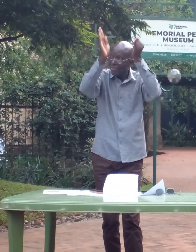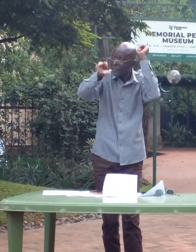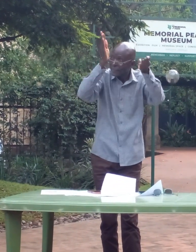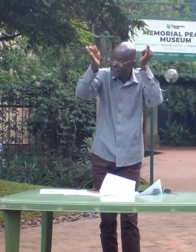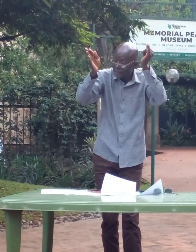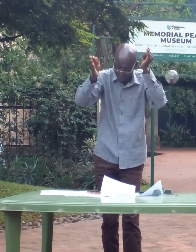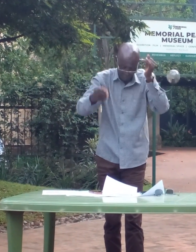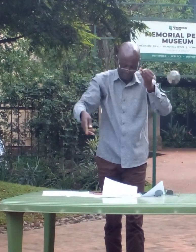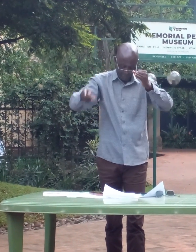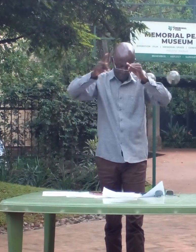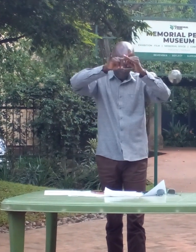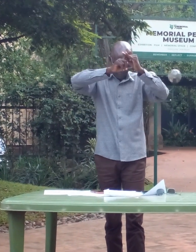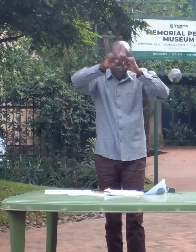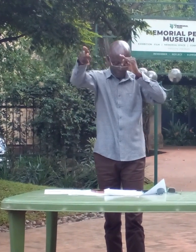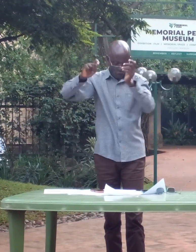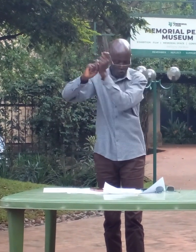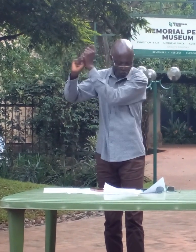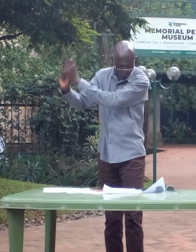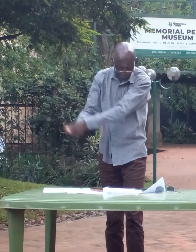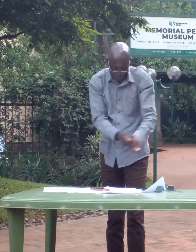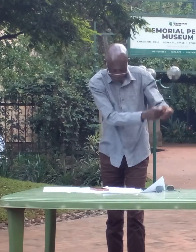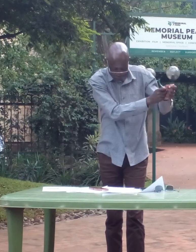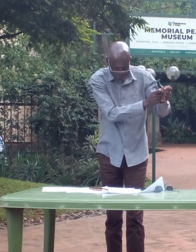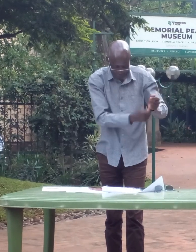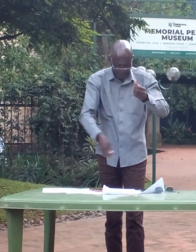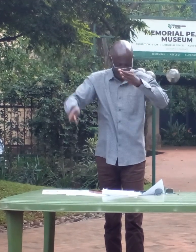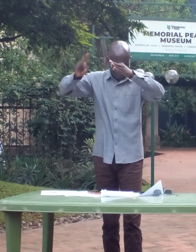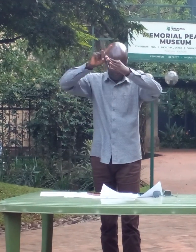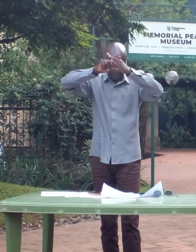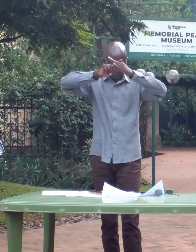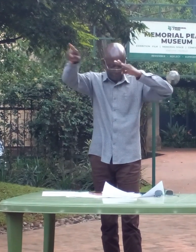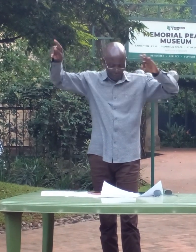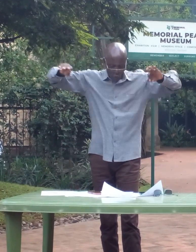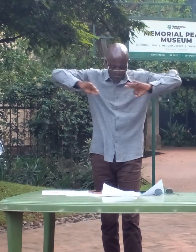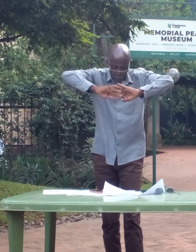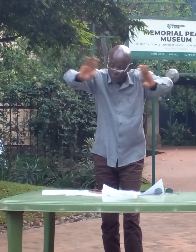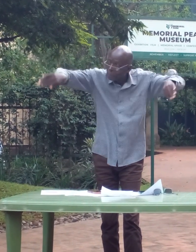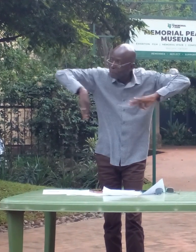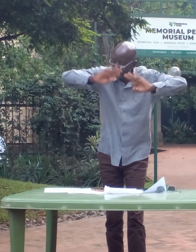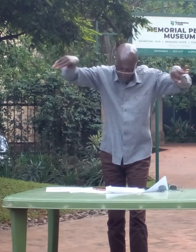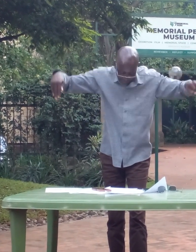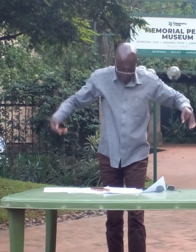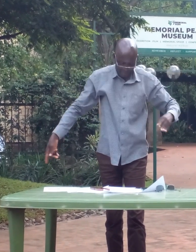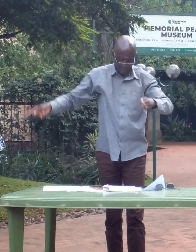Firstly, it's athletic, golf, swimming,